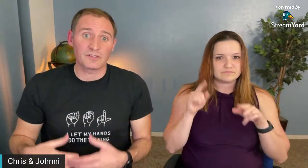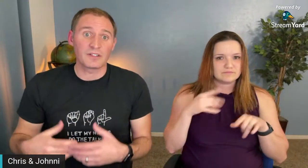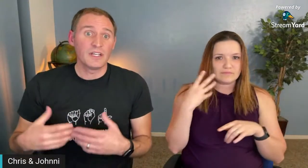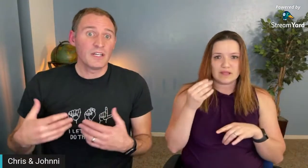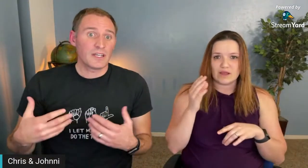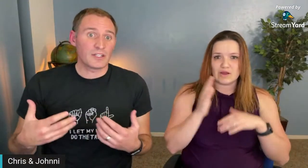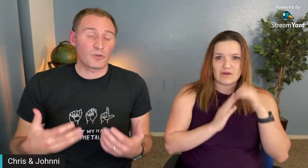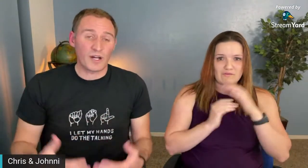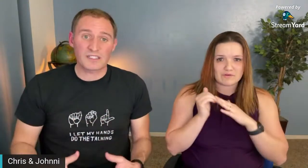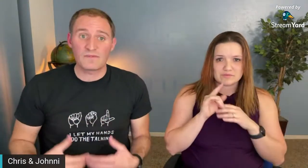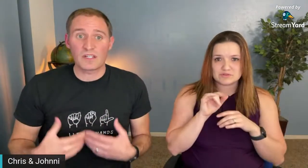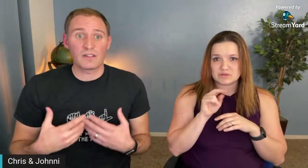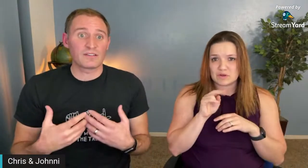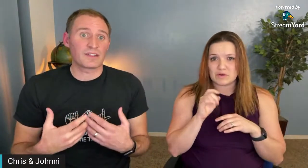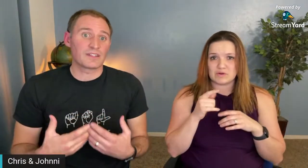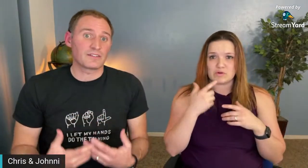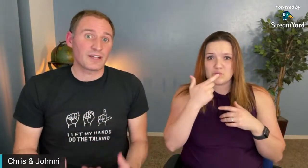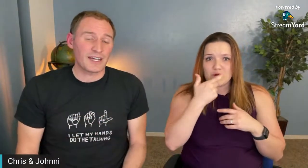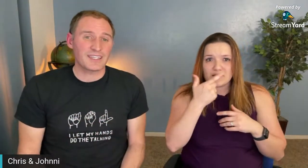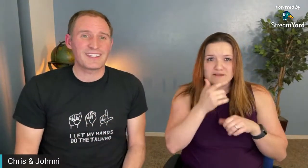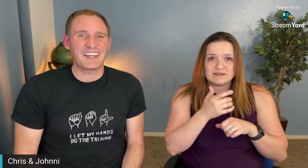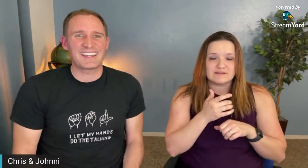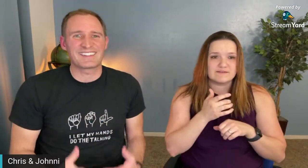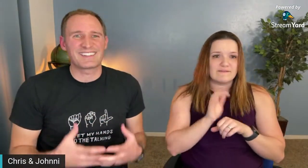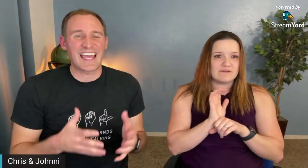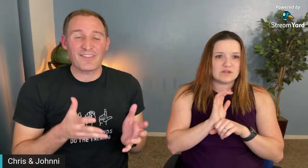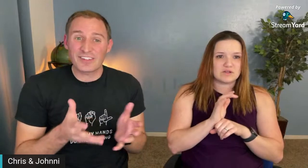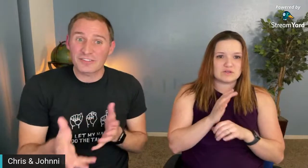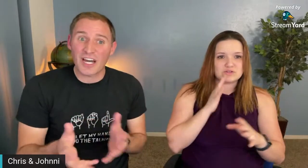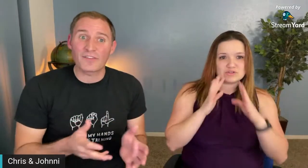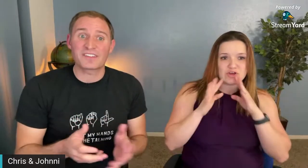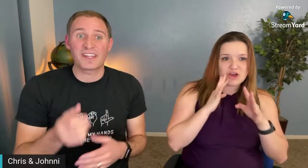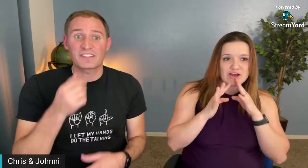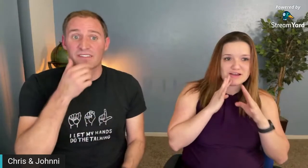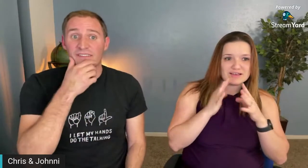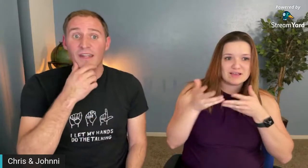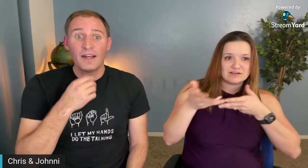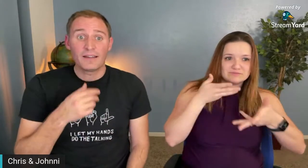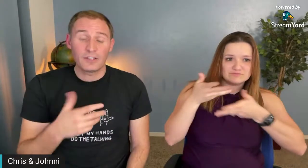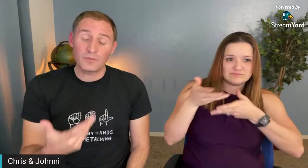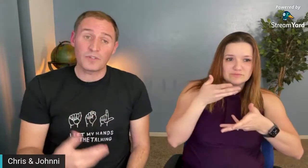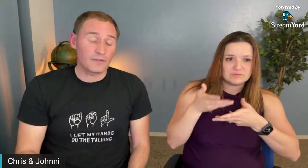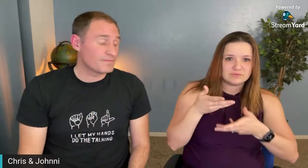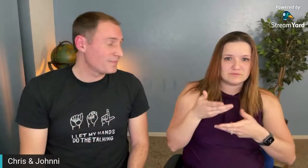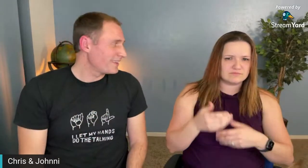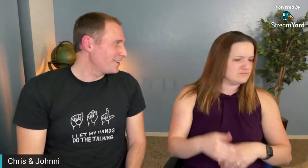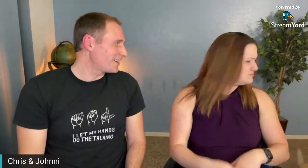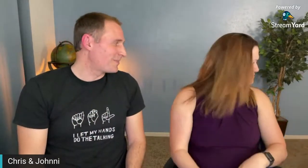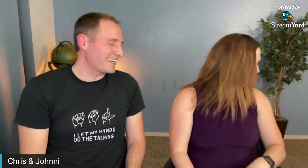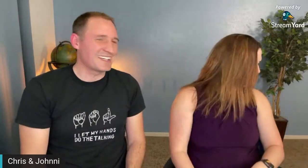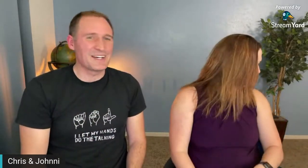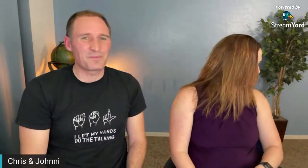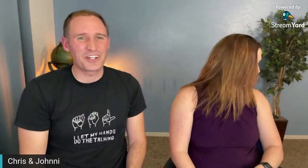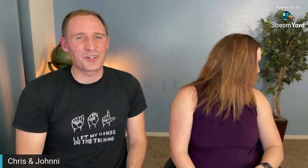zone and you're watching videos and you're talking and having those conversations, you can pick it up pretty